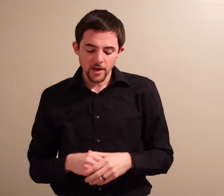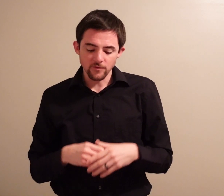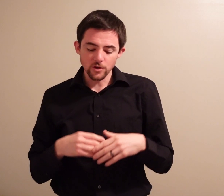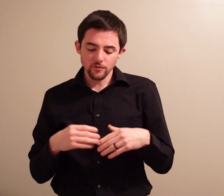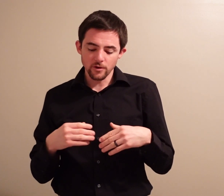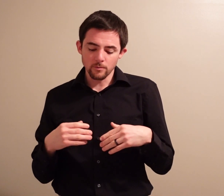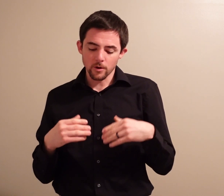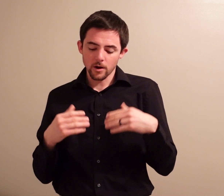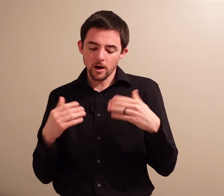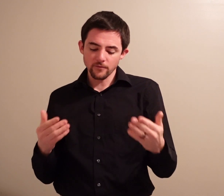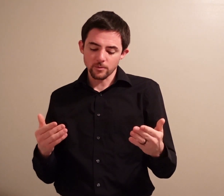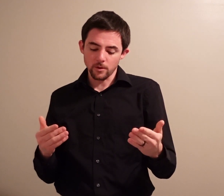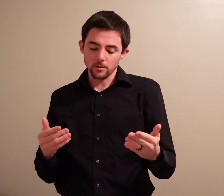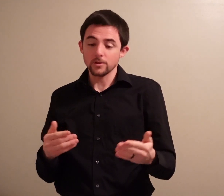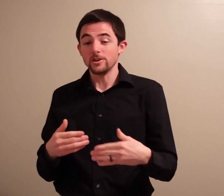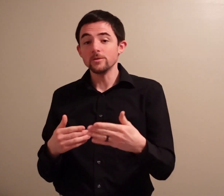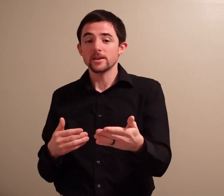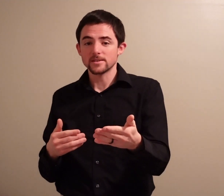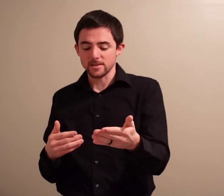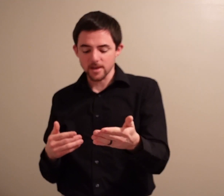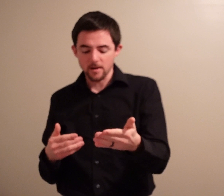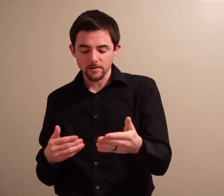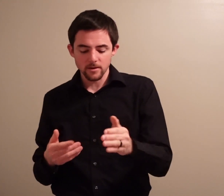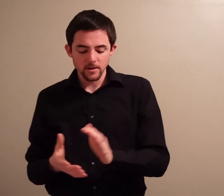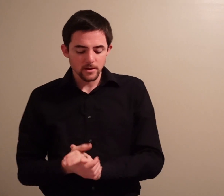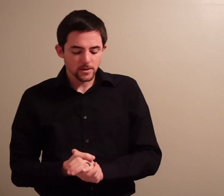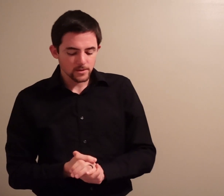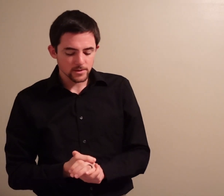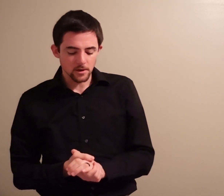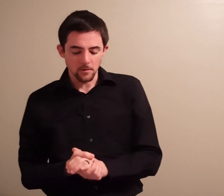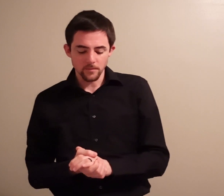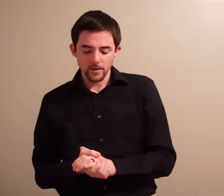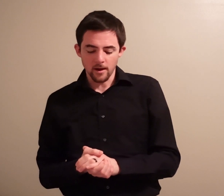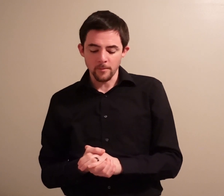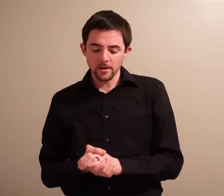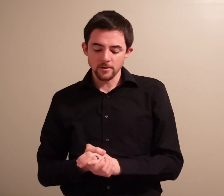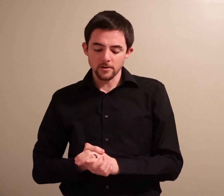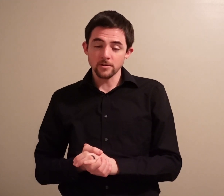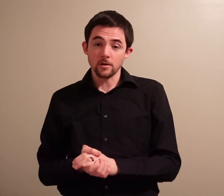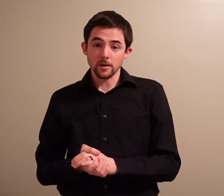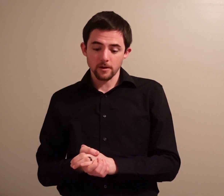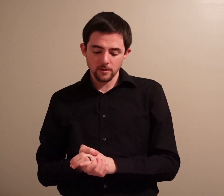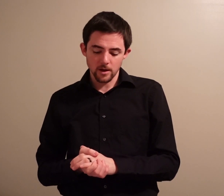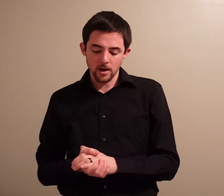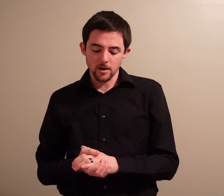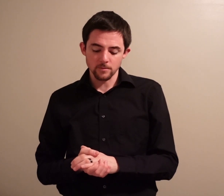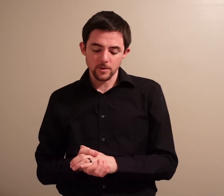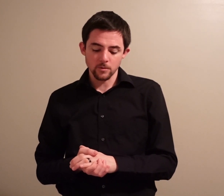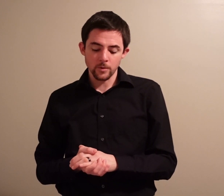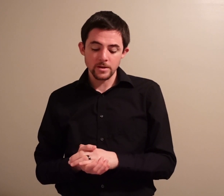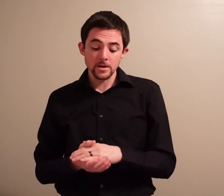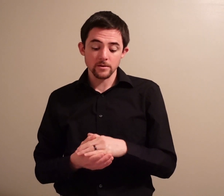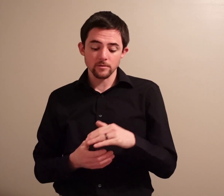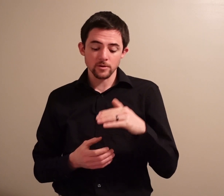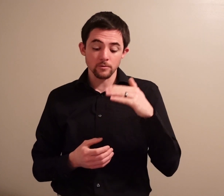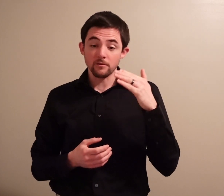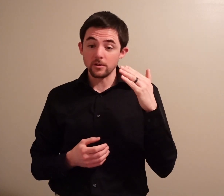you feel more comfortable, you can sit down. So I'll make a little note here. We didn't review the